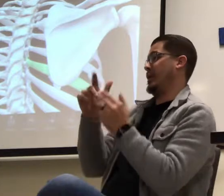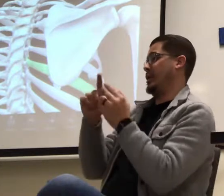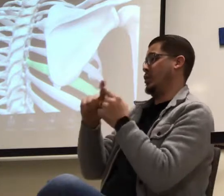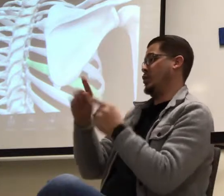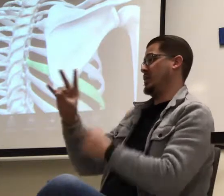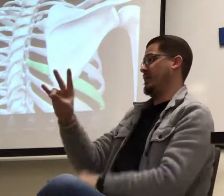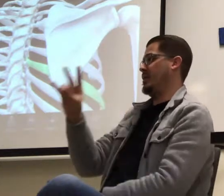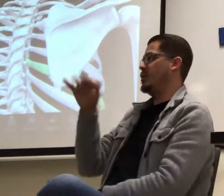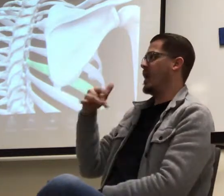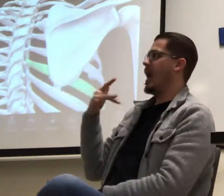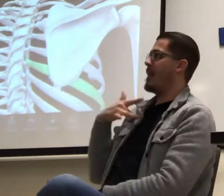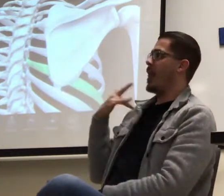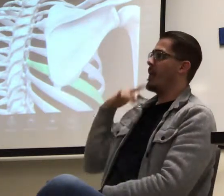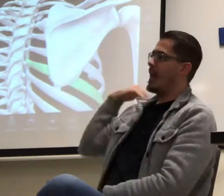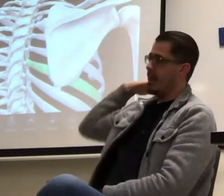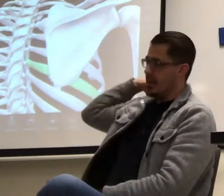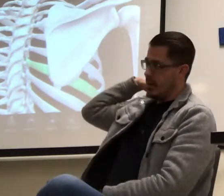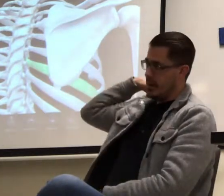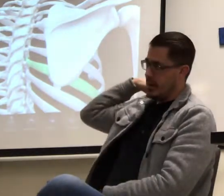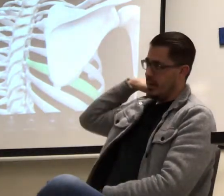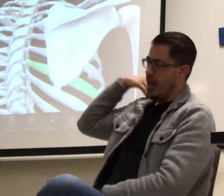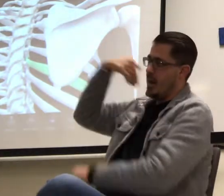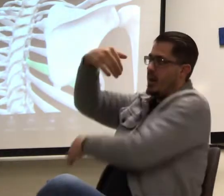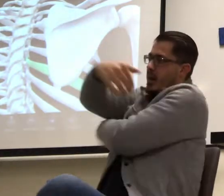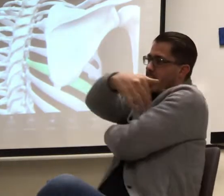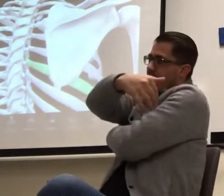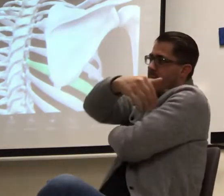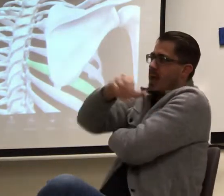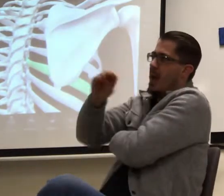You can palpate the medial border.